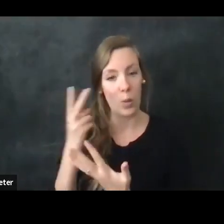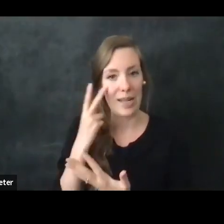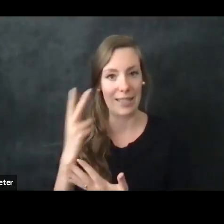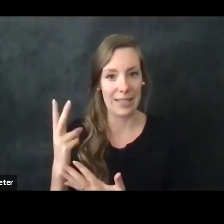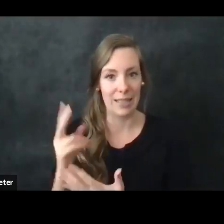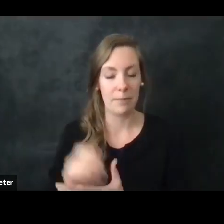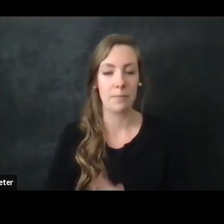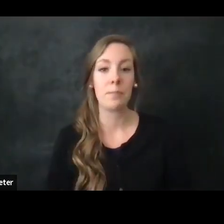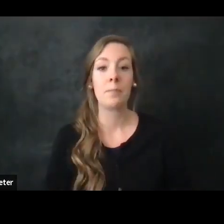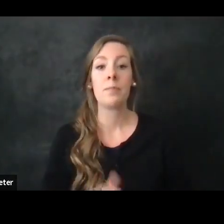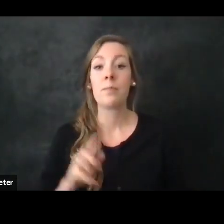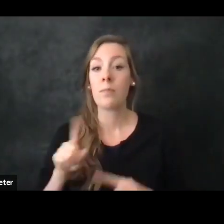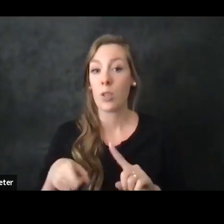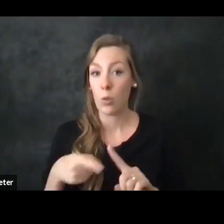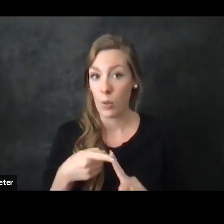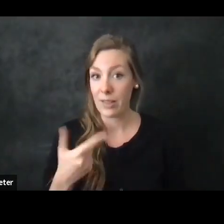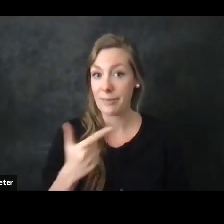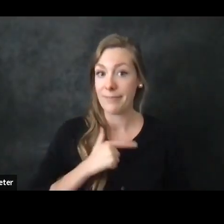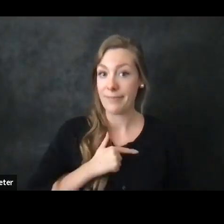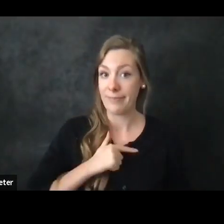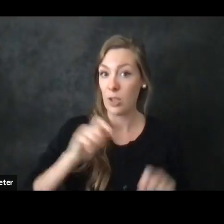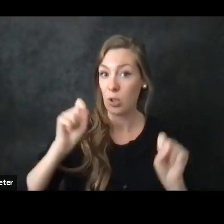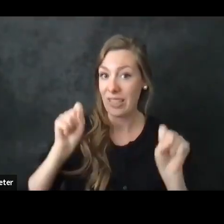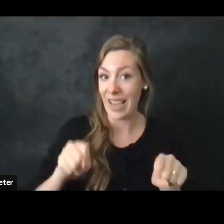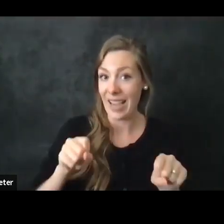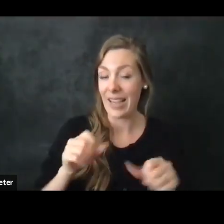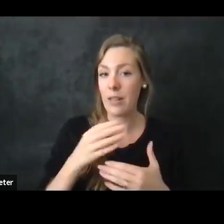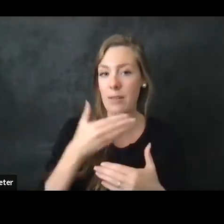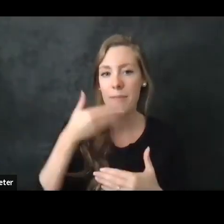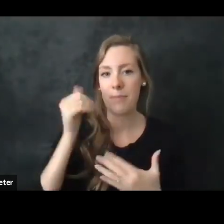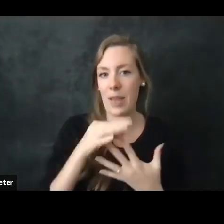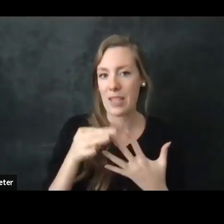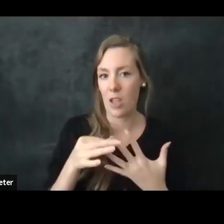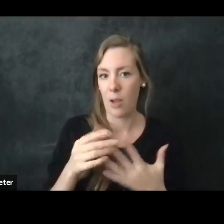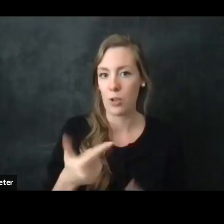When you're eligible to receive a booster, the best option is to go to